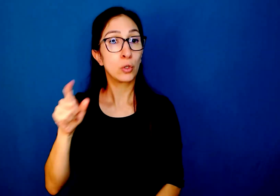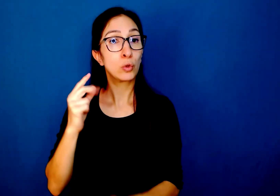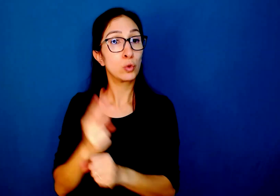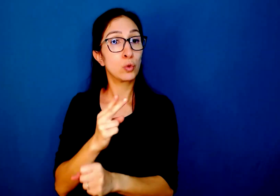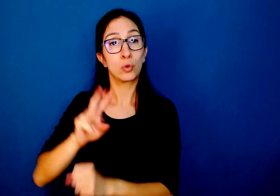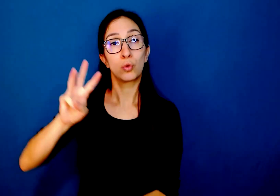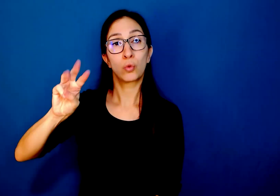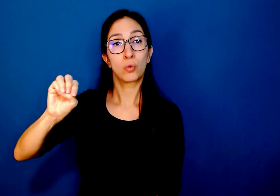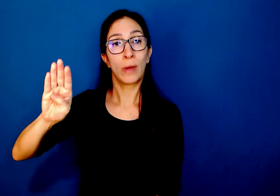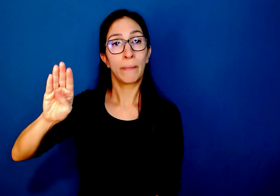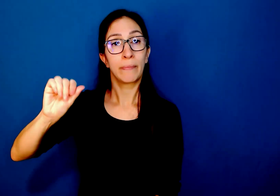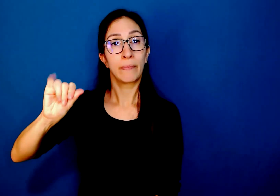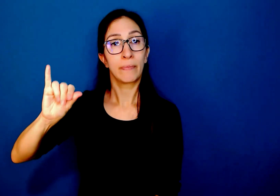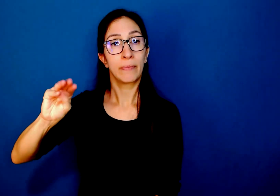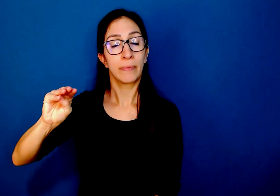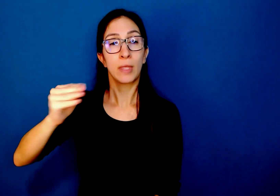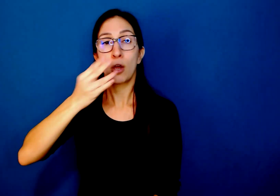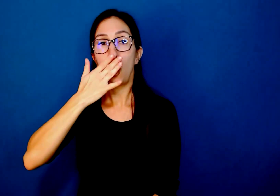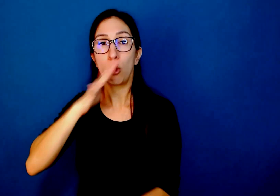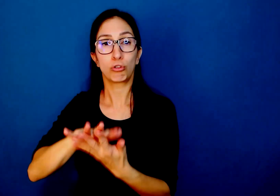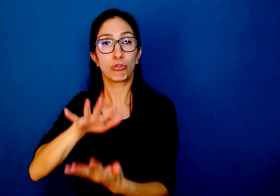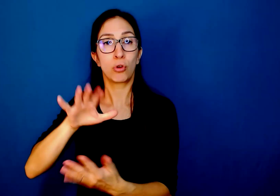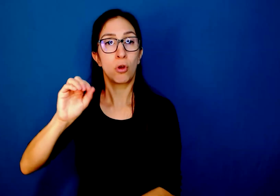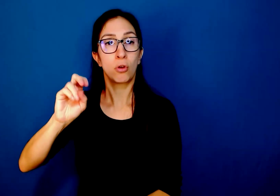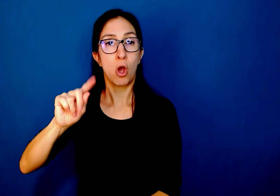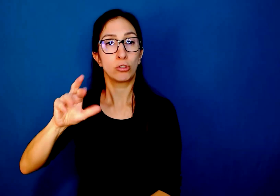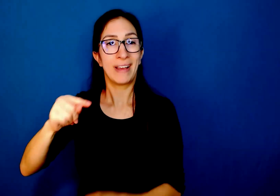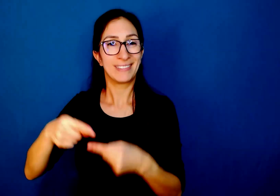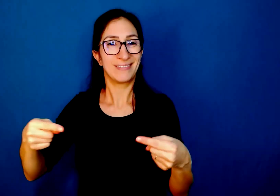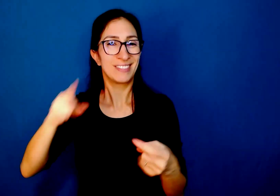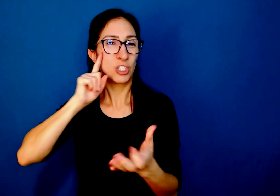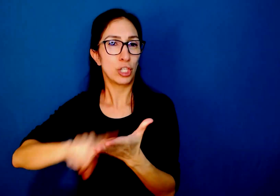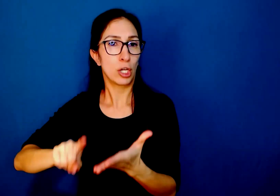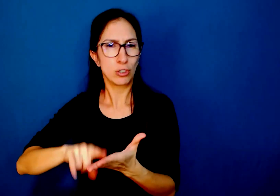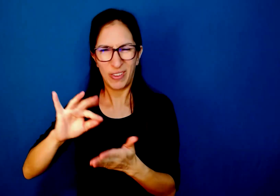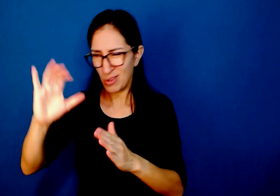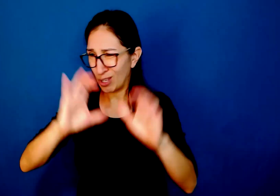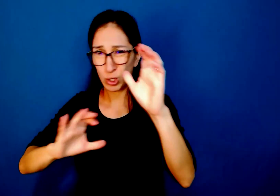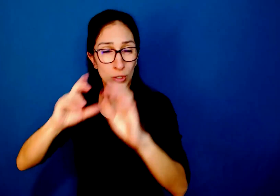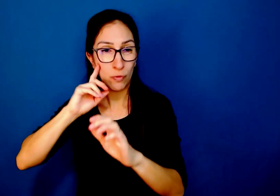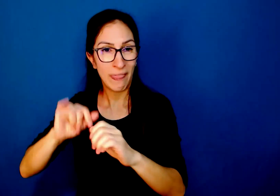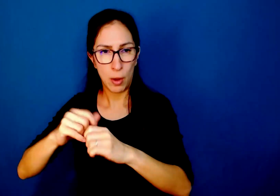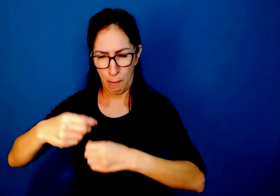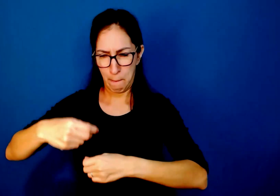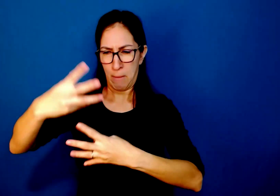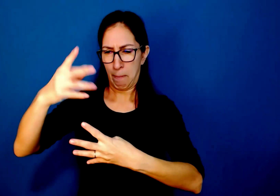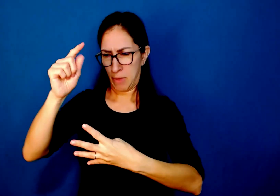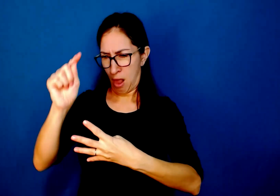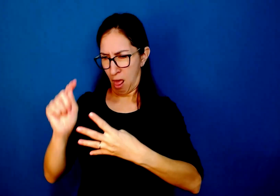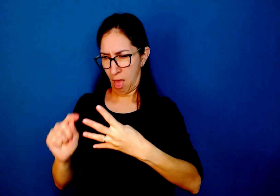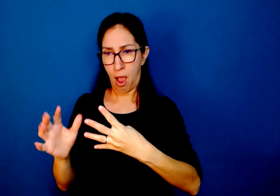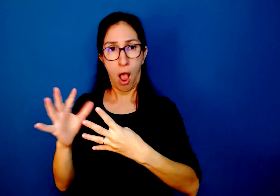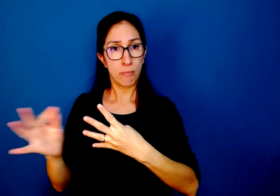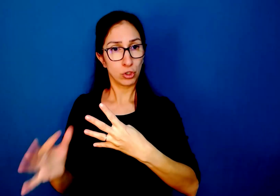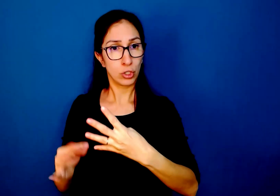checker. And if you just search for WebAIM color contrast checker, it will come up with a couple of different options. I'm using just the